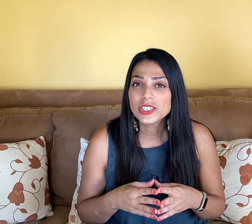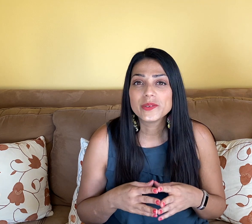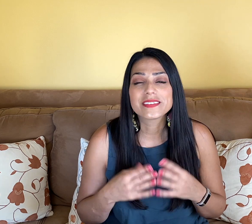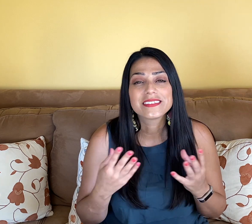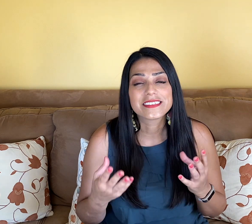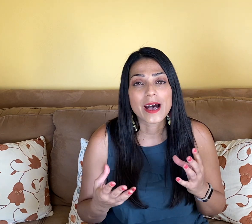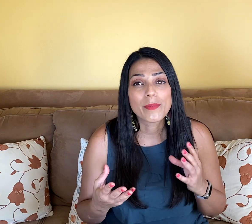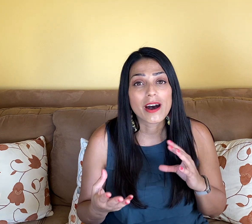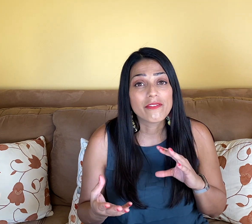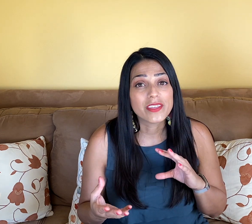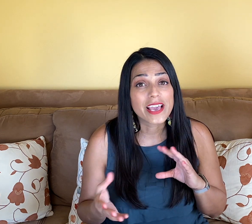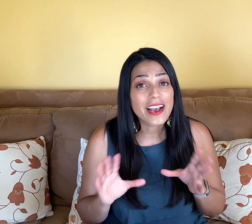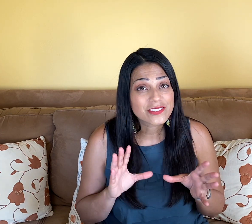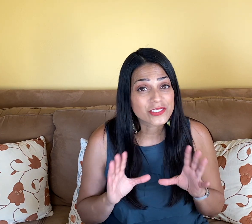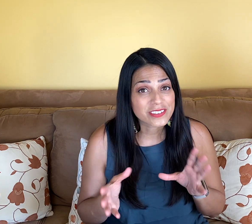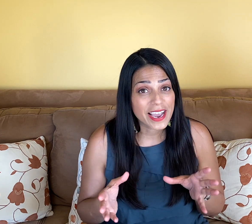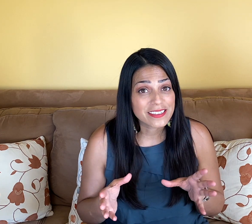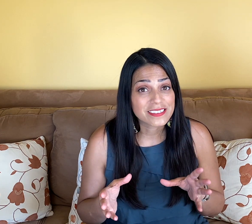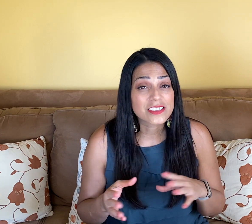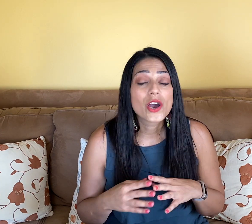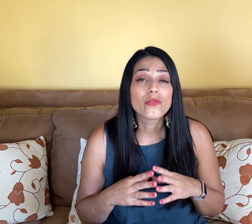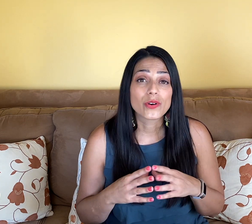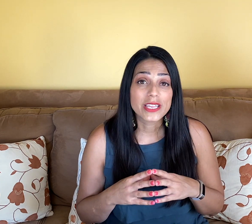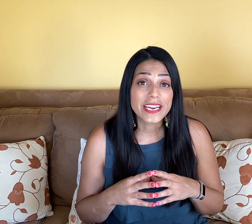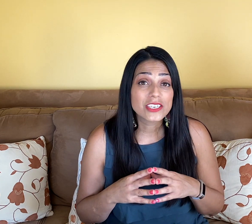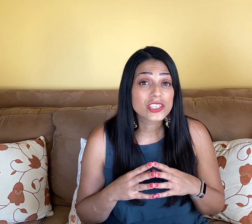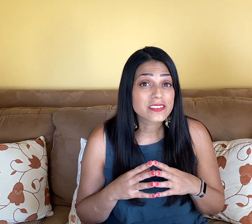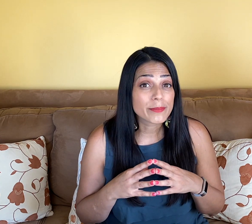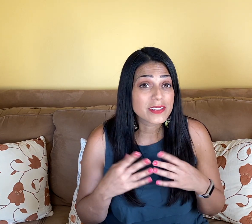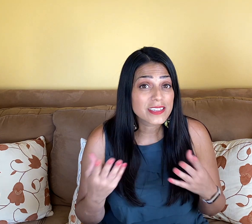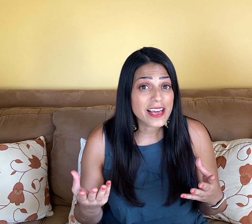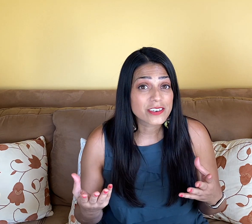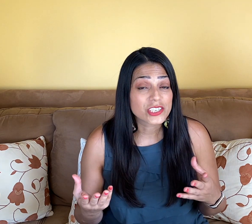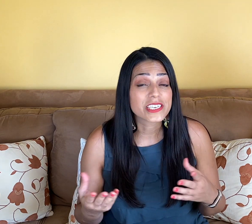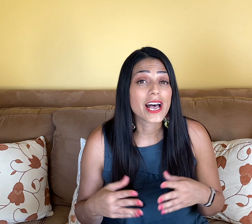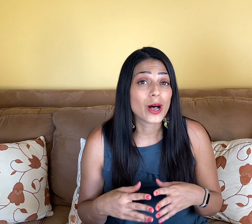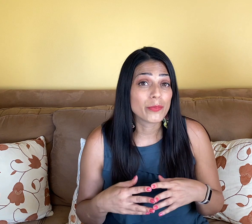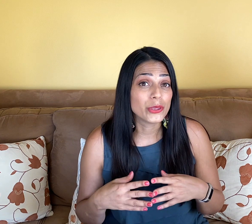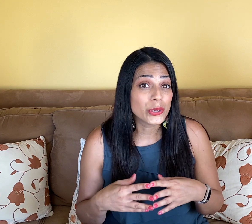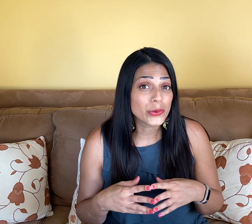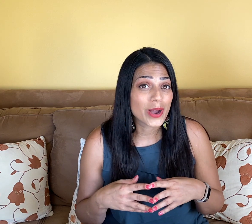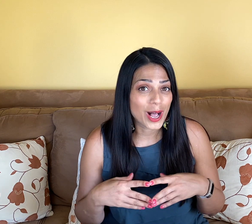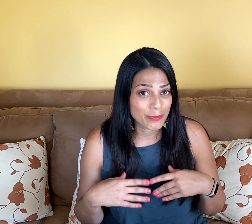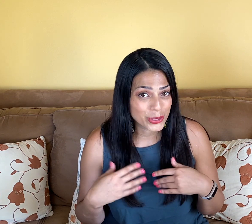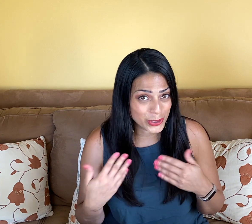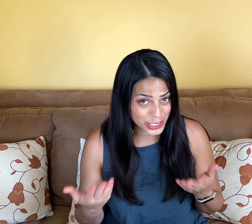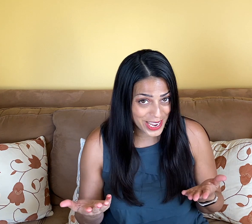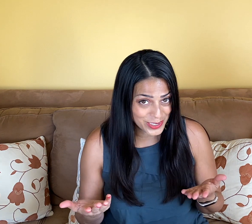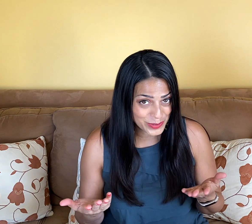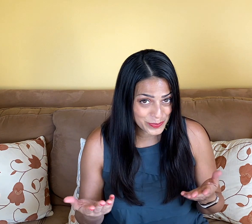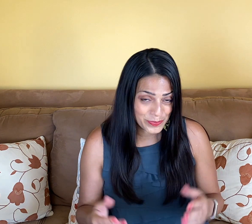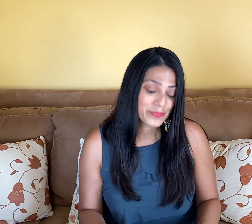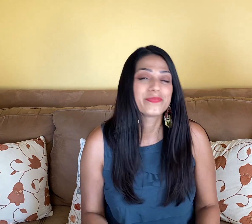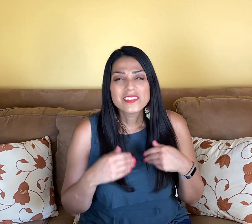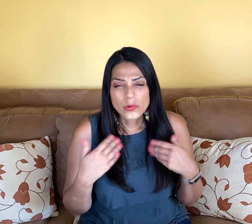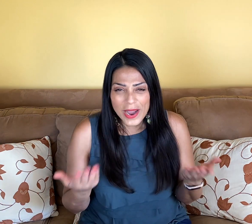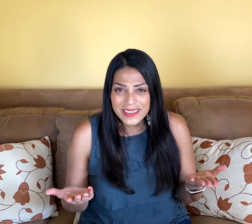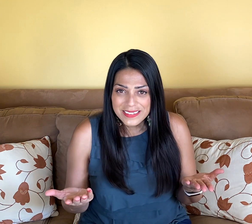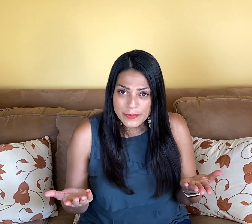use some of the exercises related to some of the letters to help you help your child. So, why is this